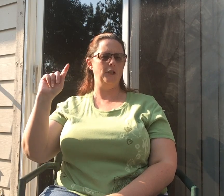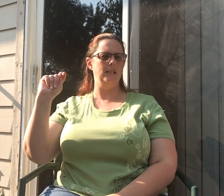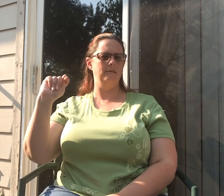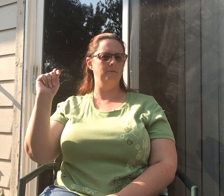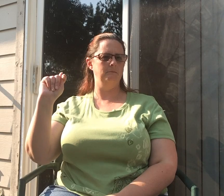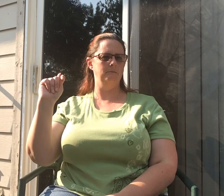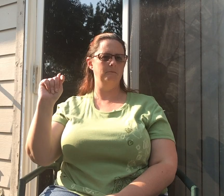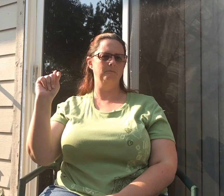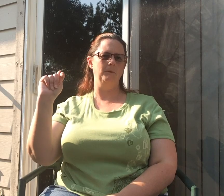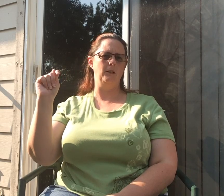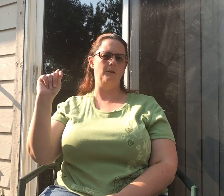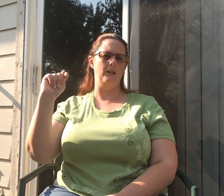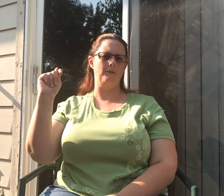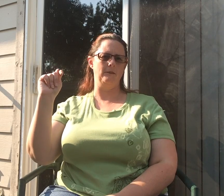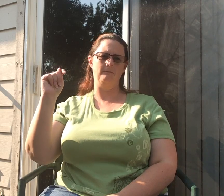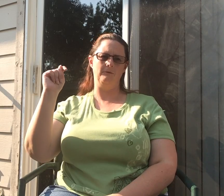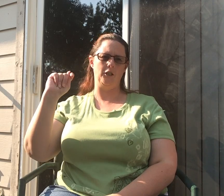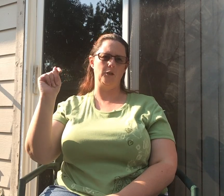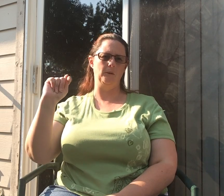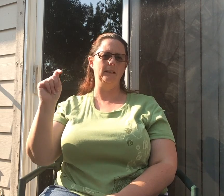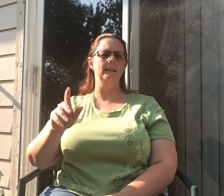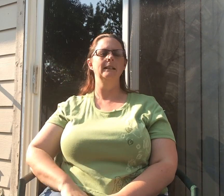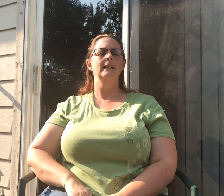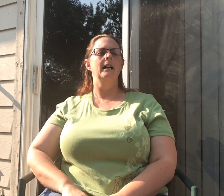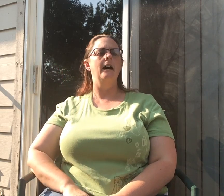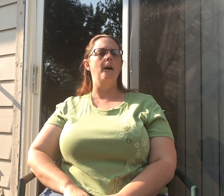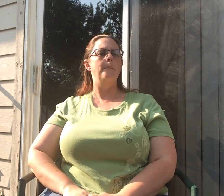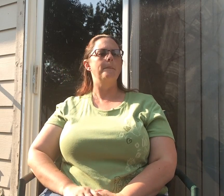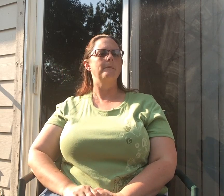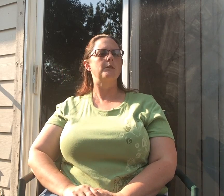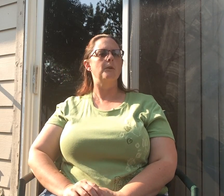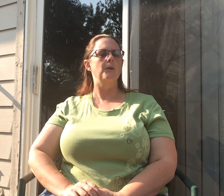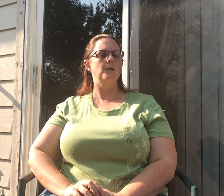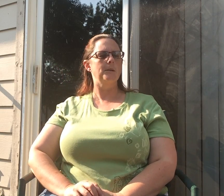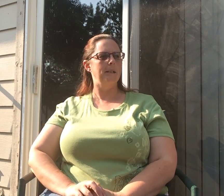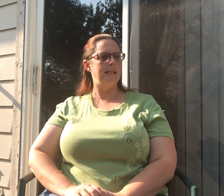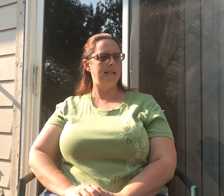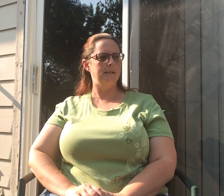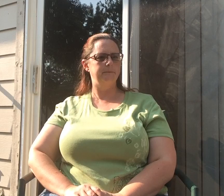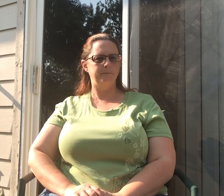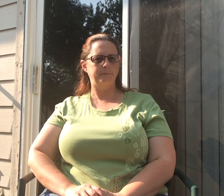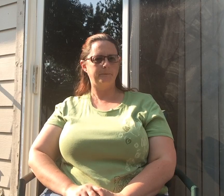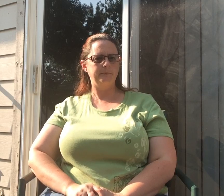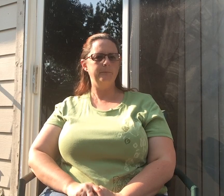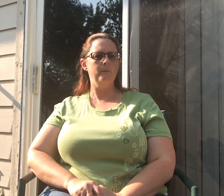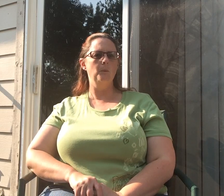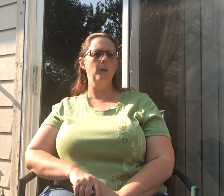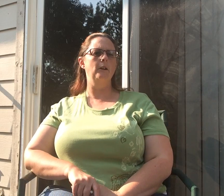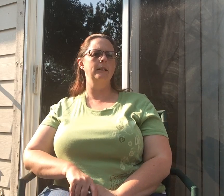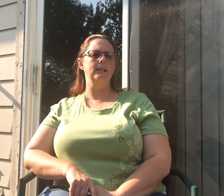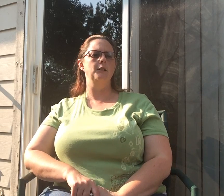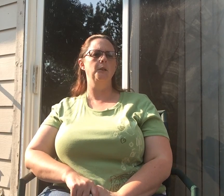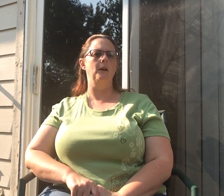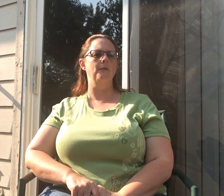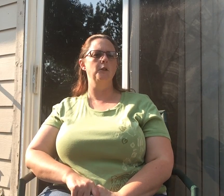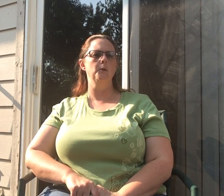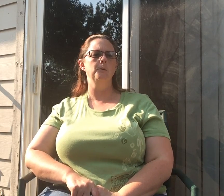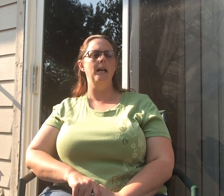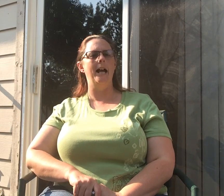flushing. You know, you have to flush the toilet. So those are the places. We're going to do a few